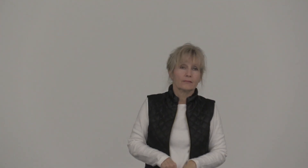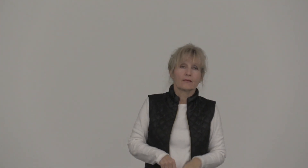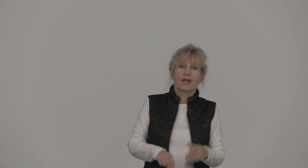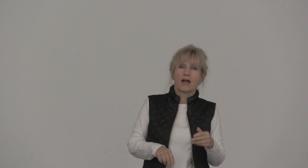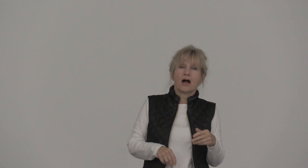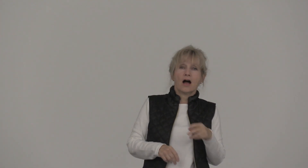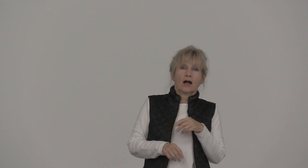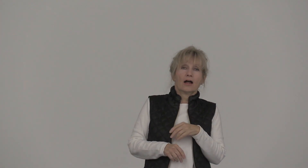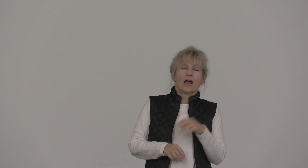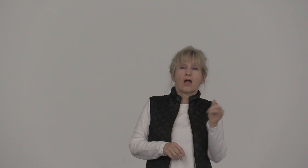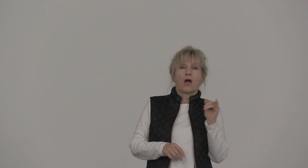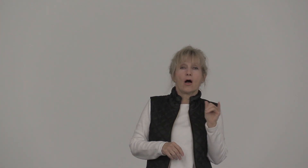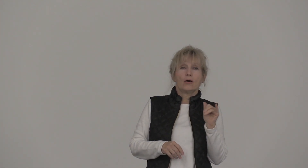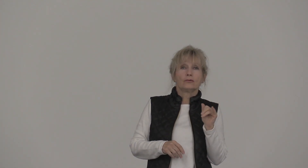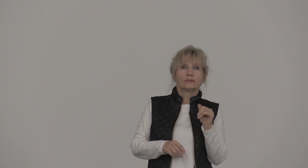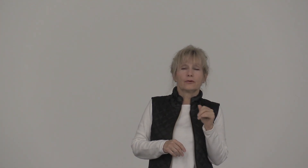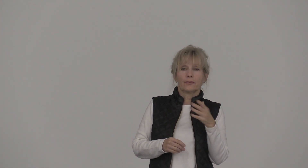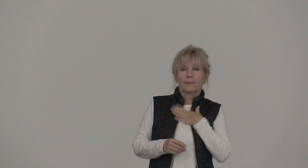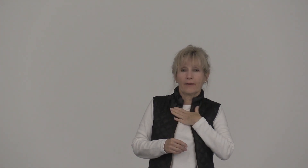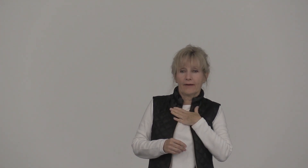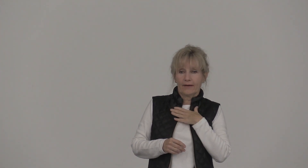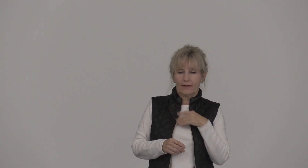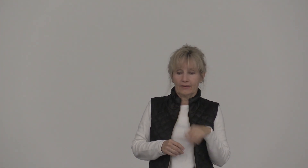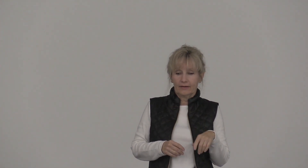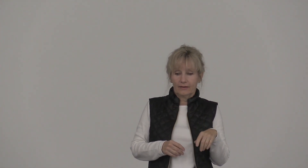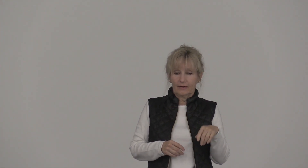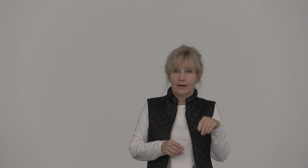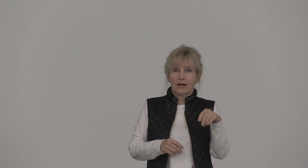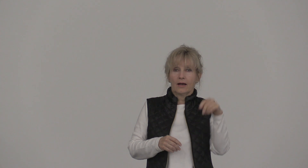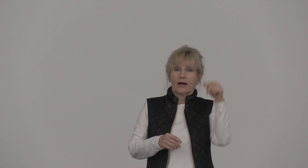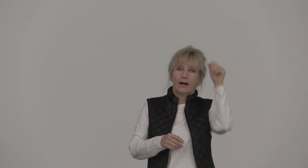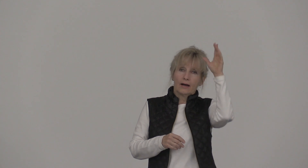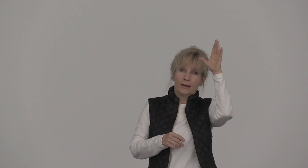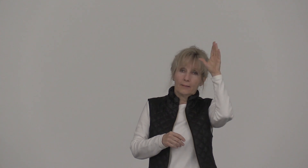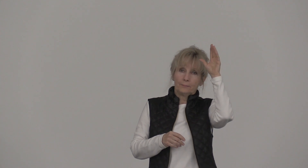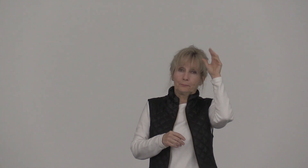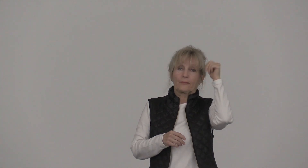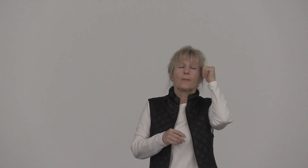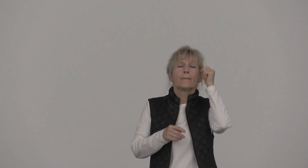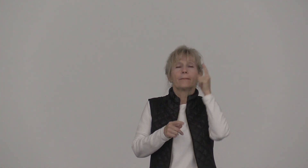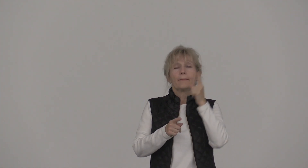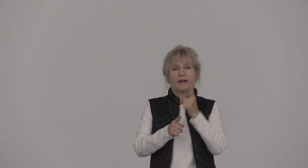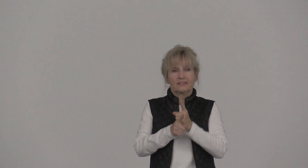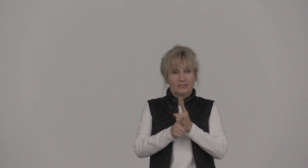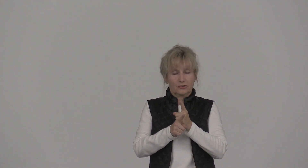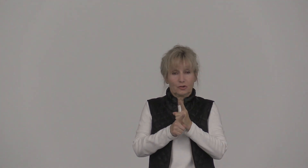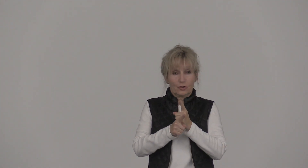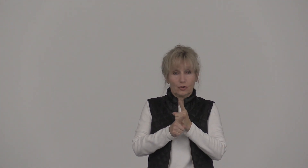the Navy, and also my